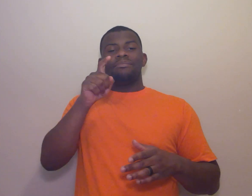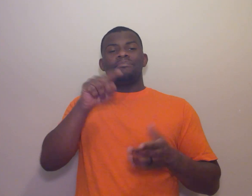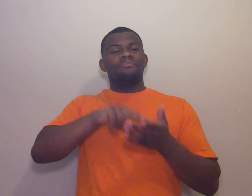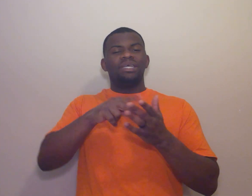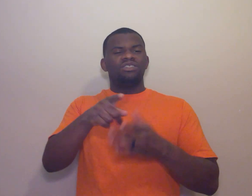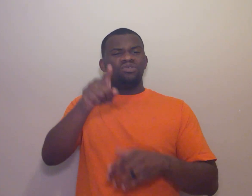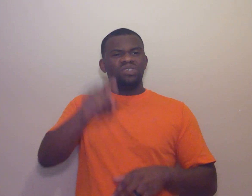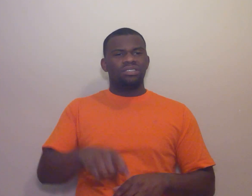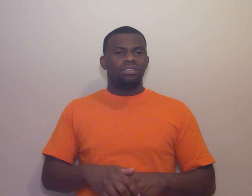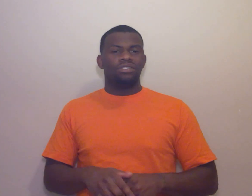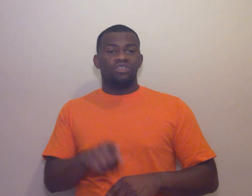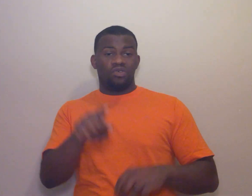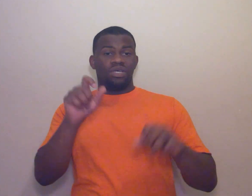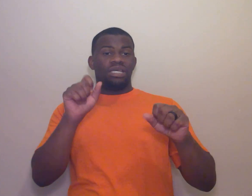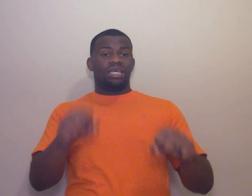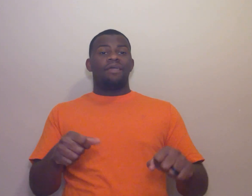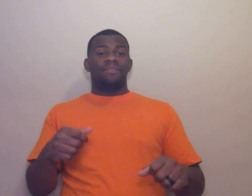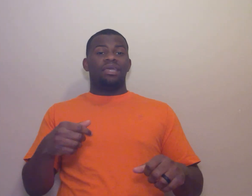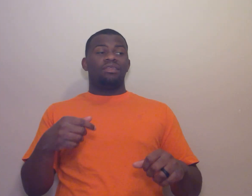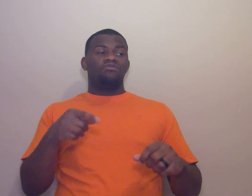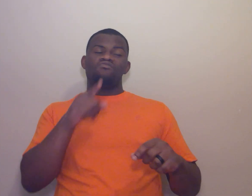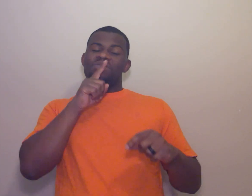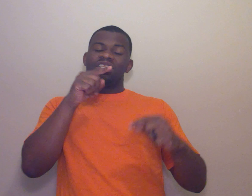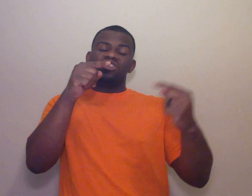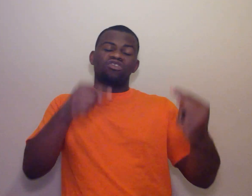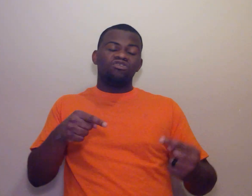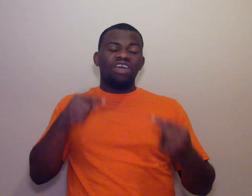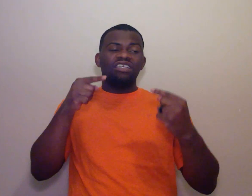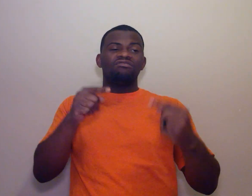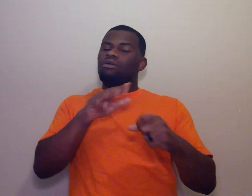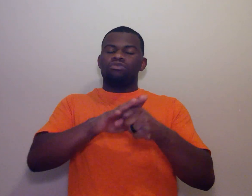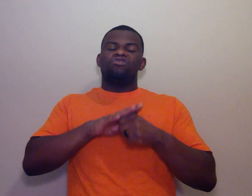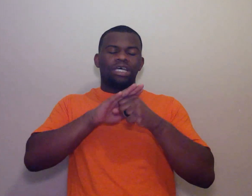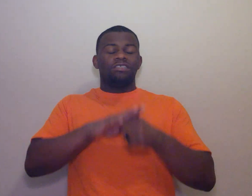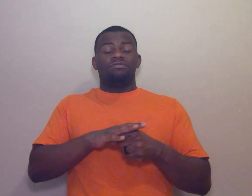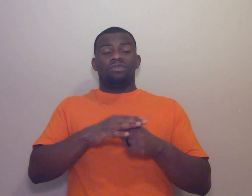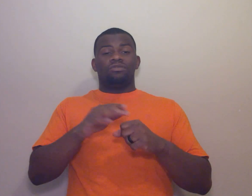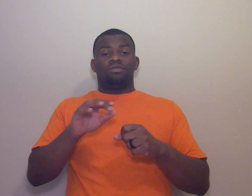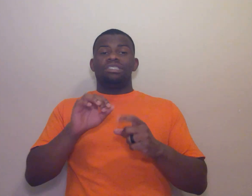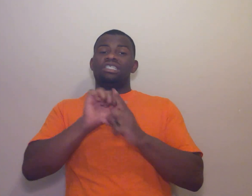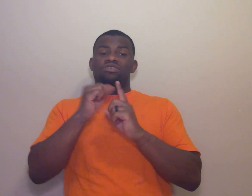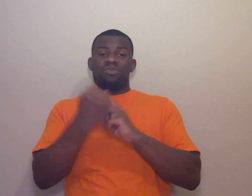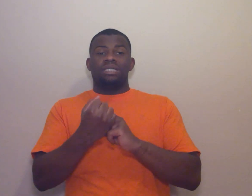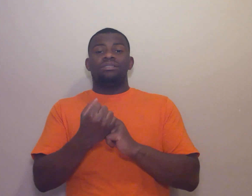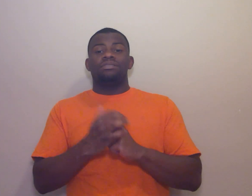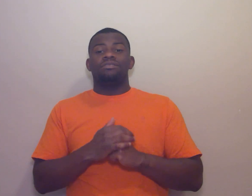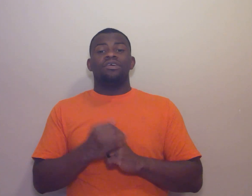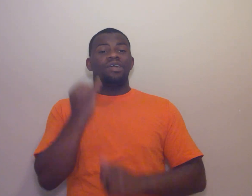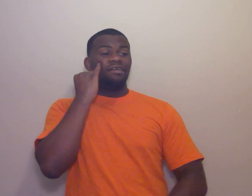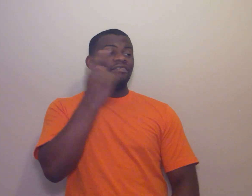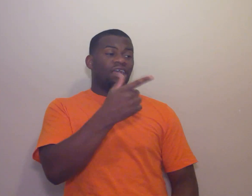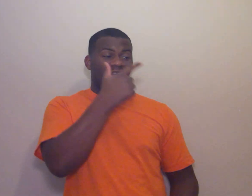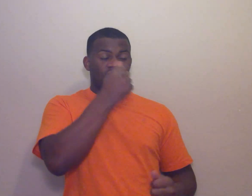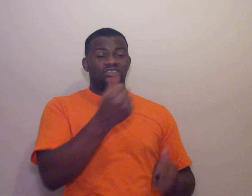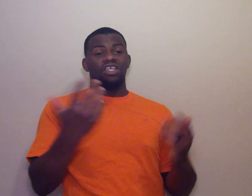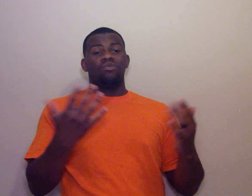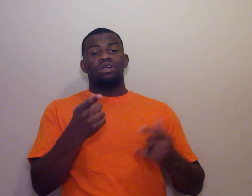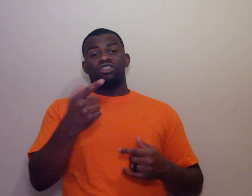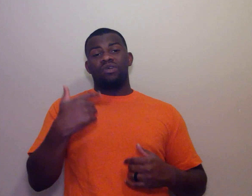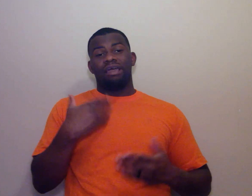You can get yourself in a really stressful situation. So if the seller is even interested in what you have to offer, what you're gonna wanna do is you're